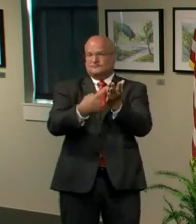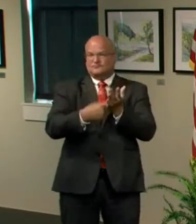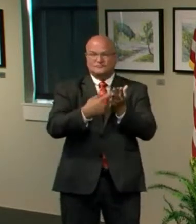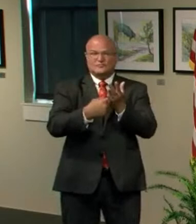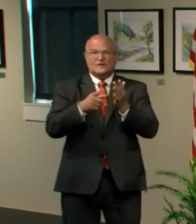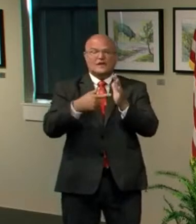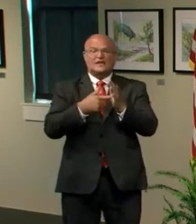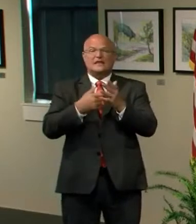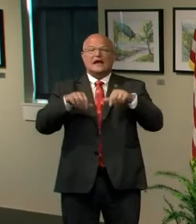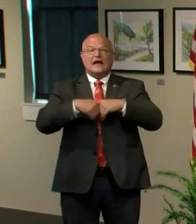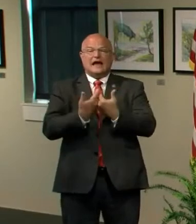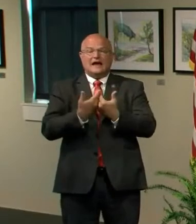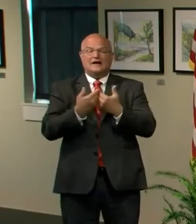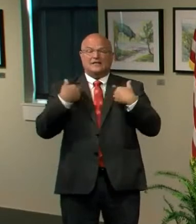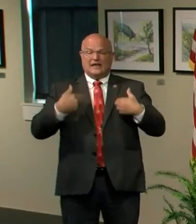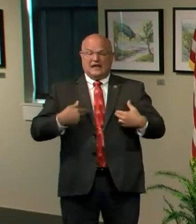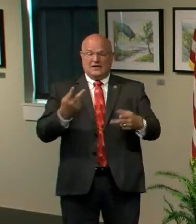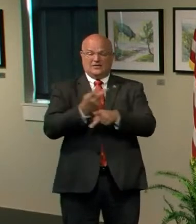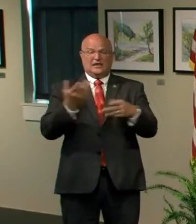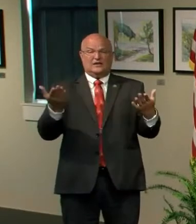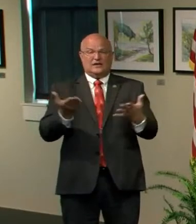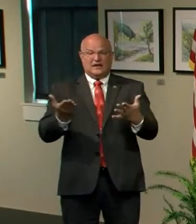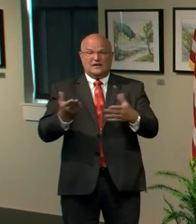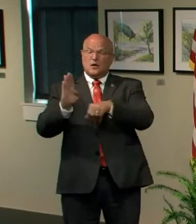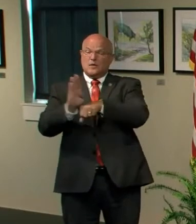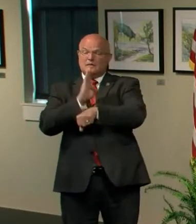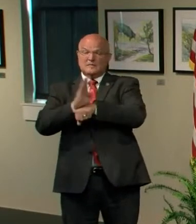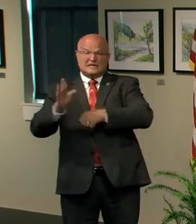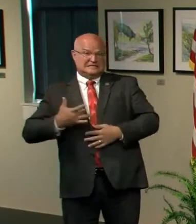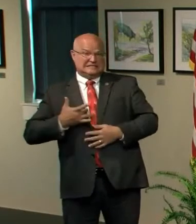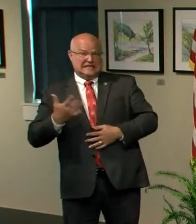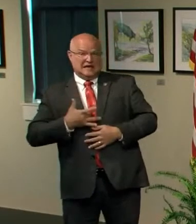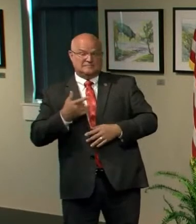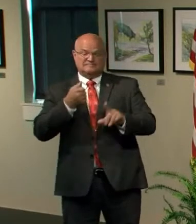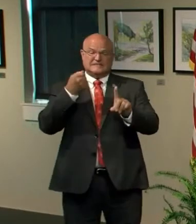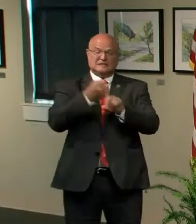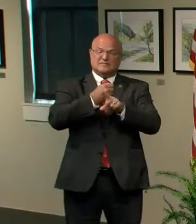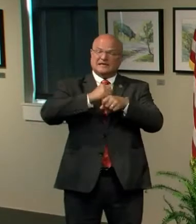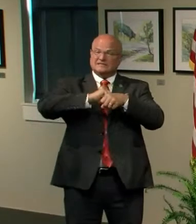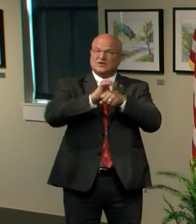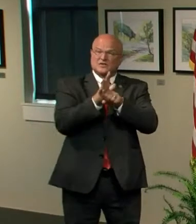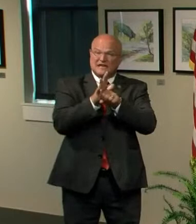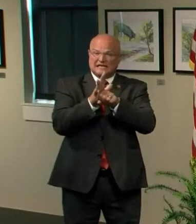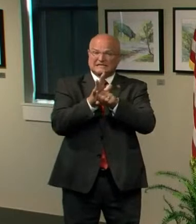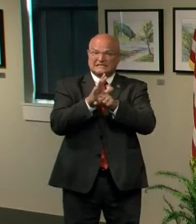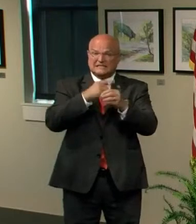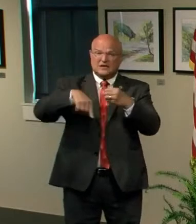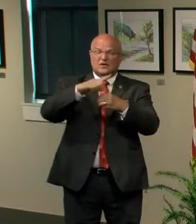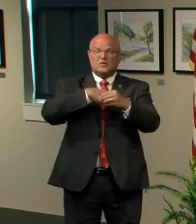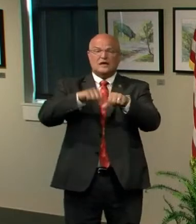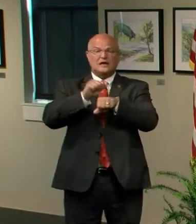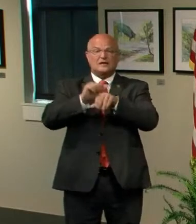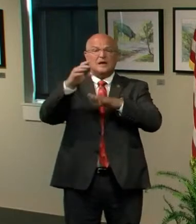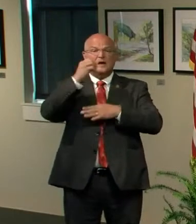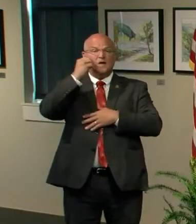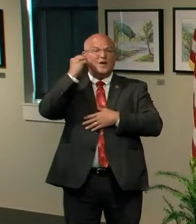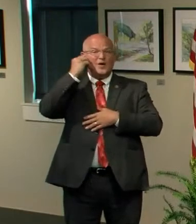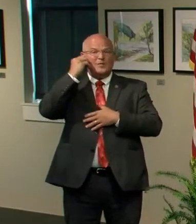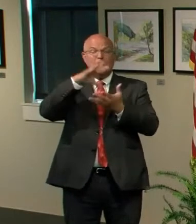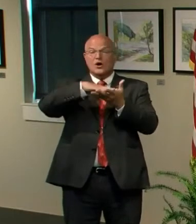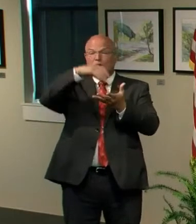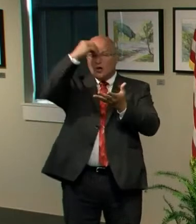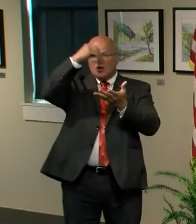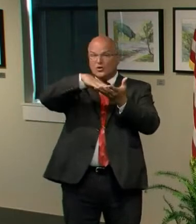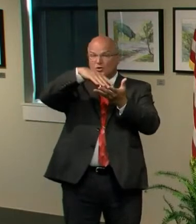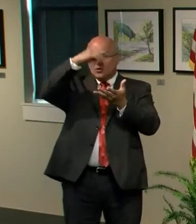about the status of the healthcare here, the business climate, the impact of COVID-19, learning about how